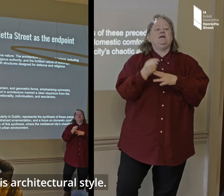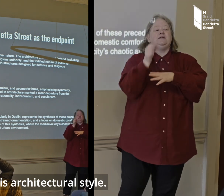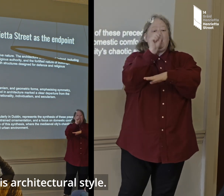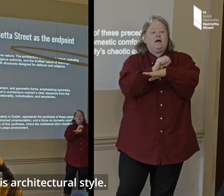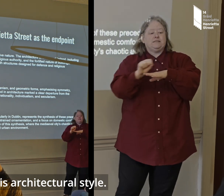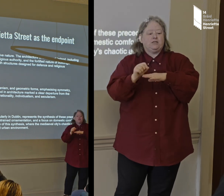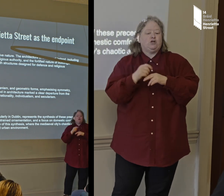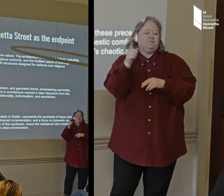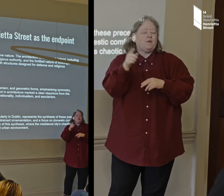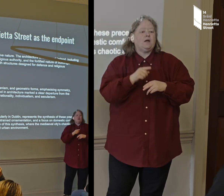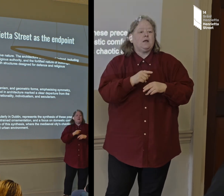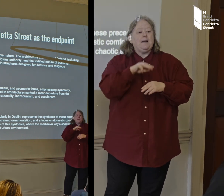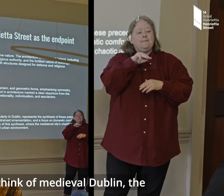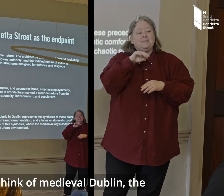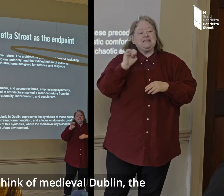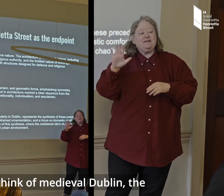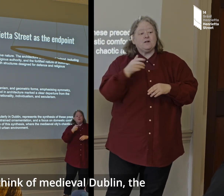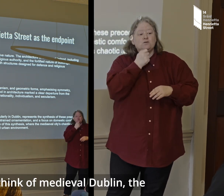development of this architectural style.